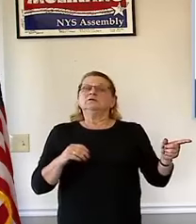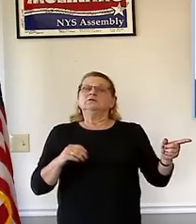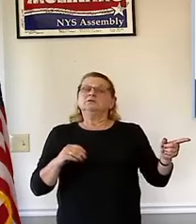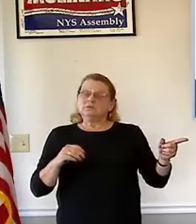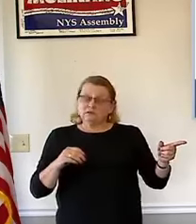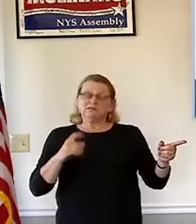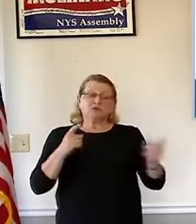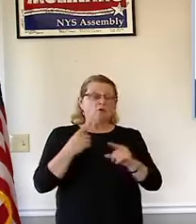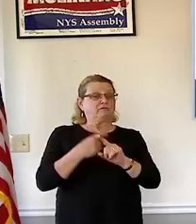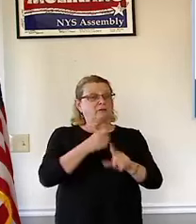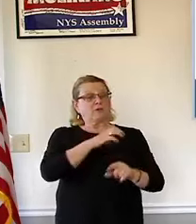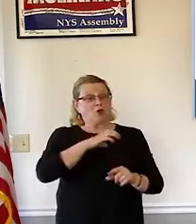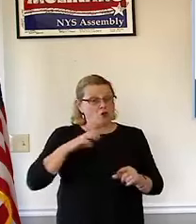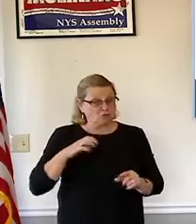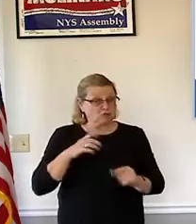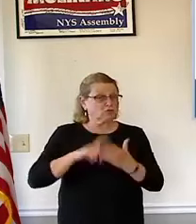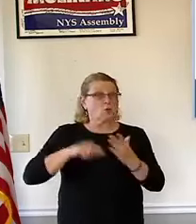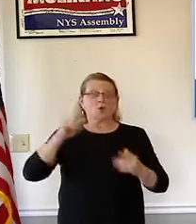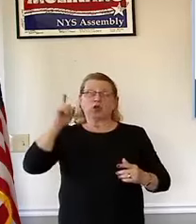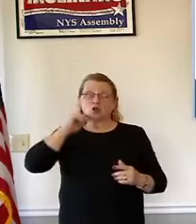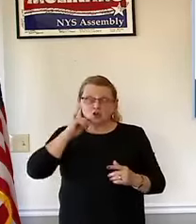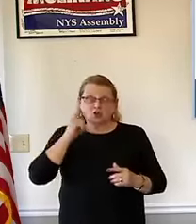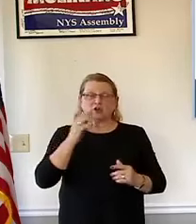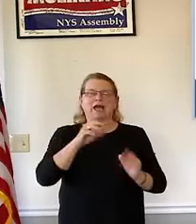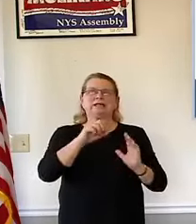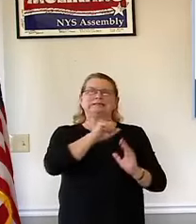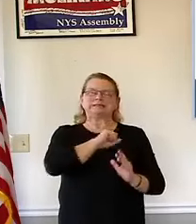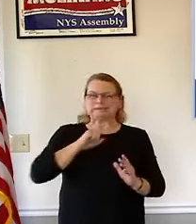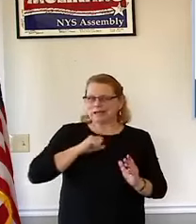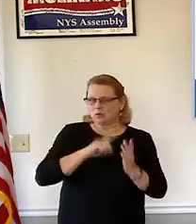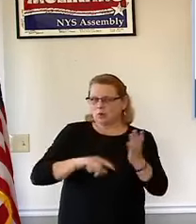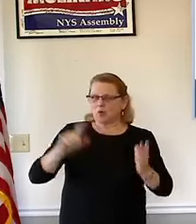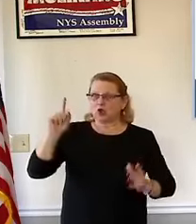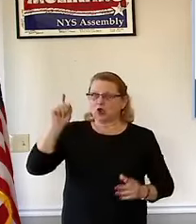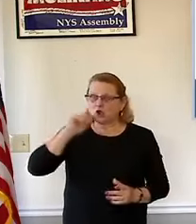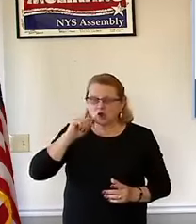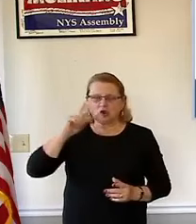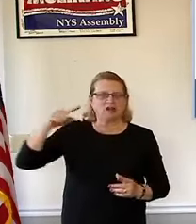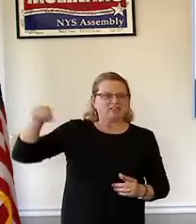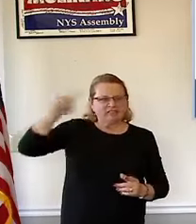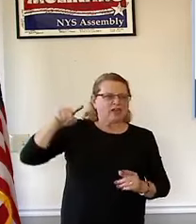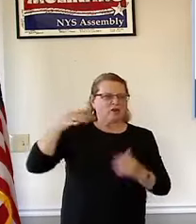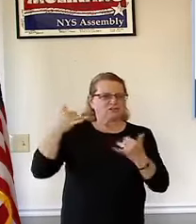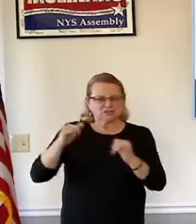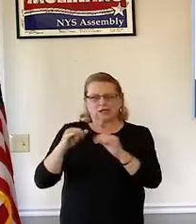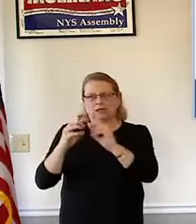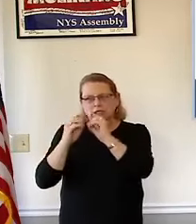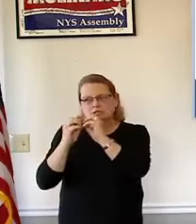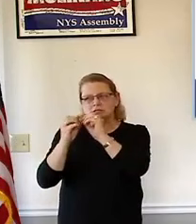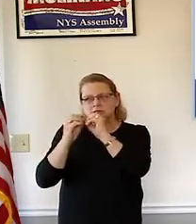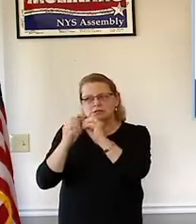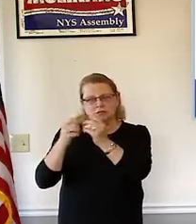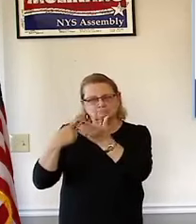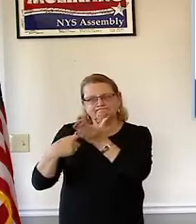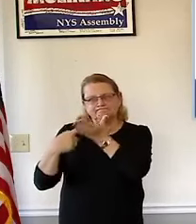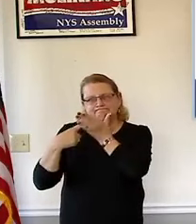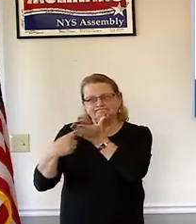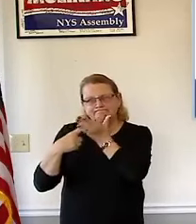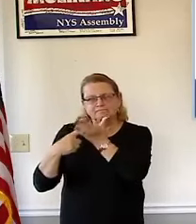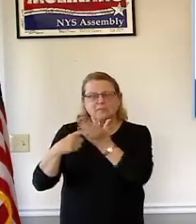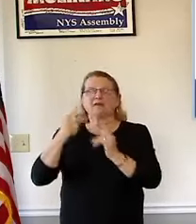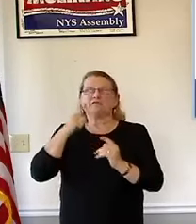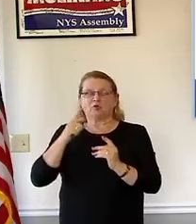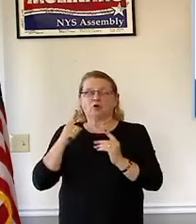Representatives and representatives in the Senate is that there are ongoing negotiations on another federal